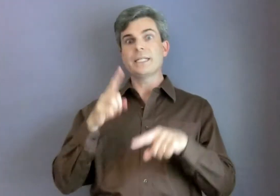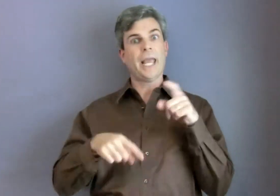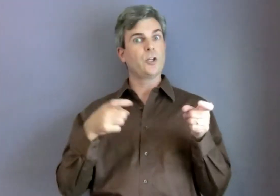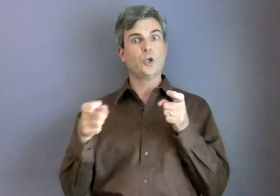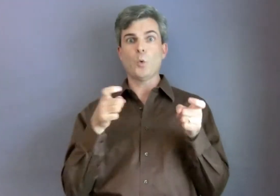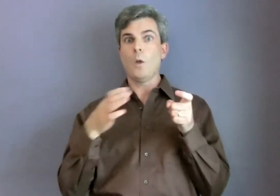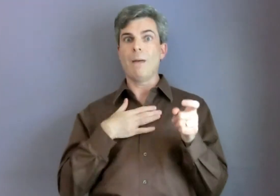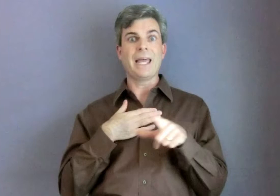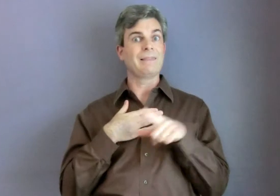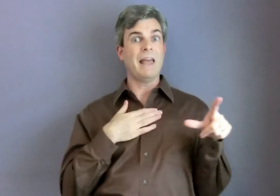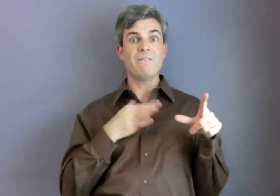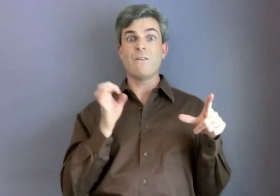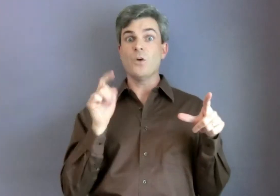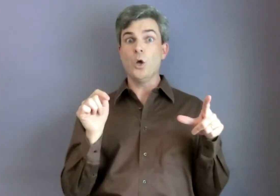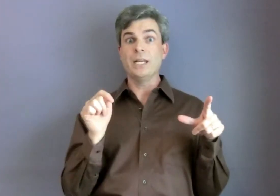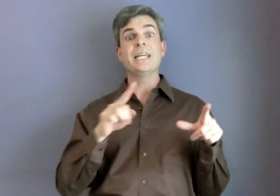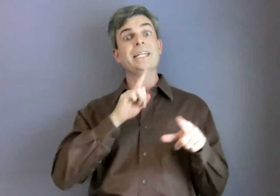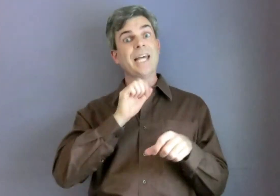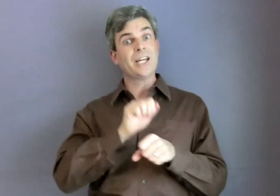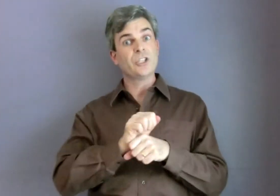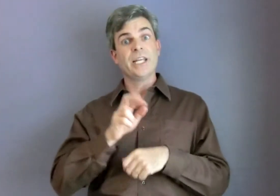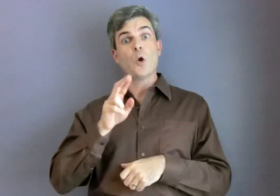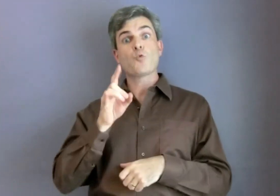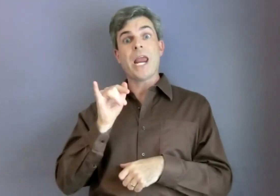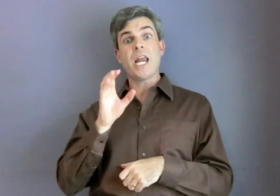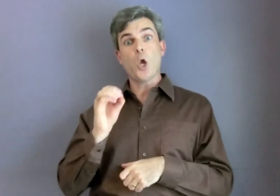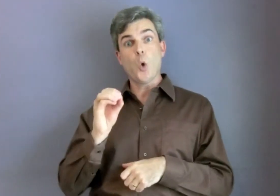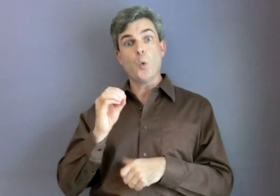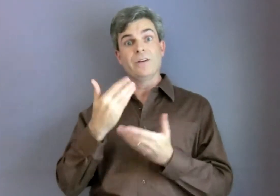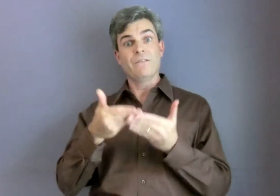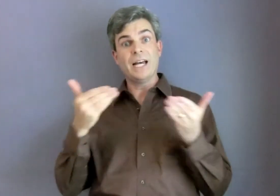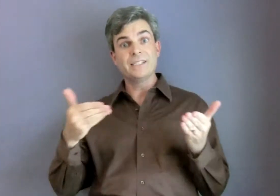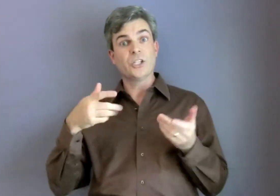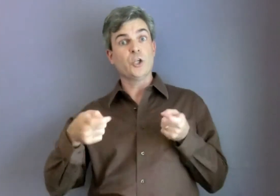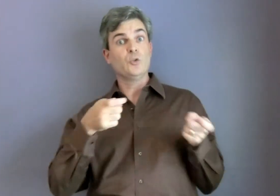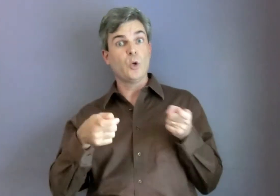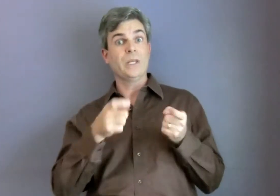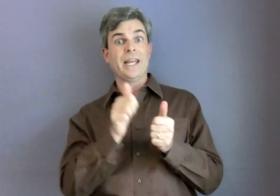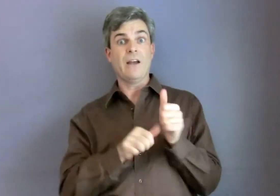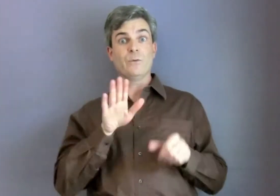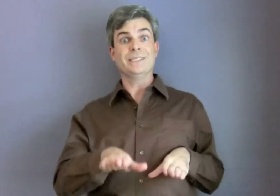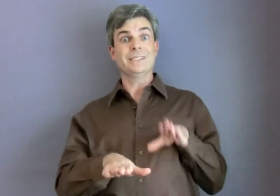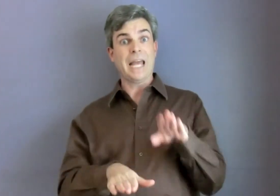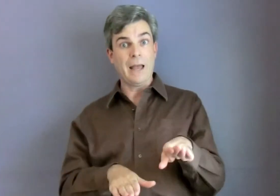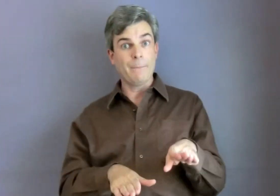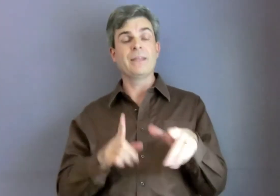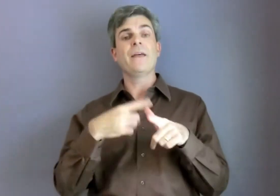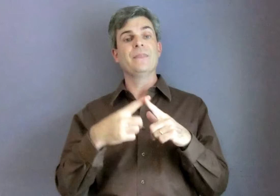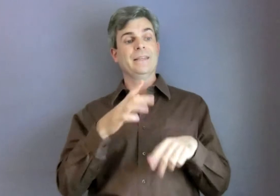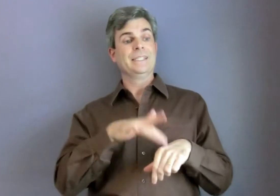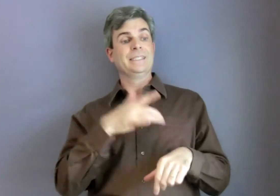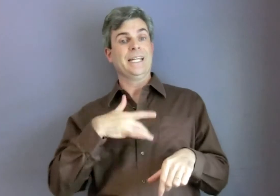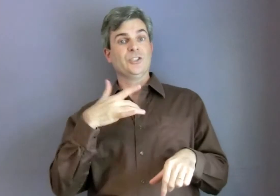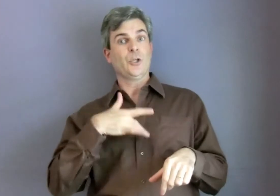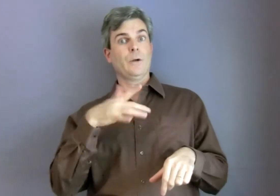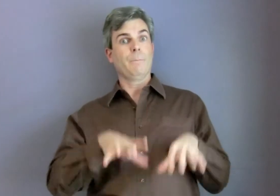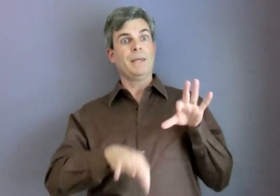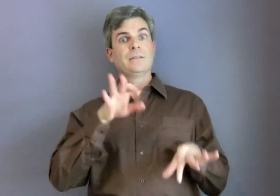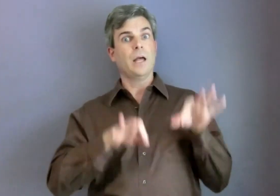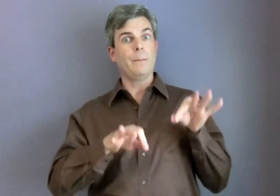every step I take, and a sensor picks up my foot for me every time I walk. Now, in closing, I wanted to share the personal reason why this meant